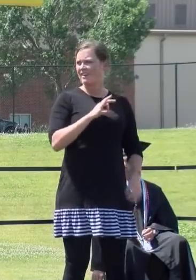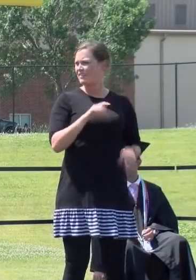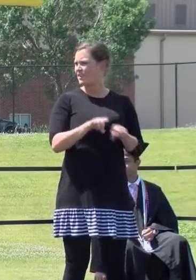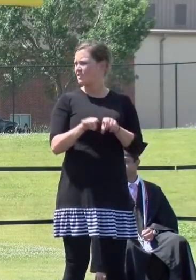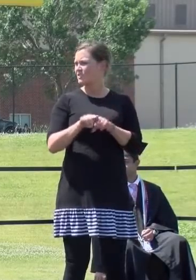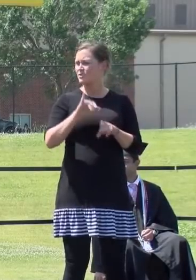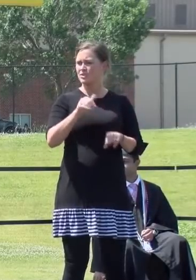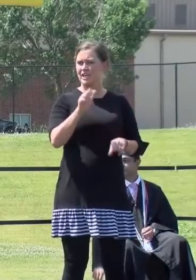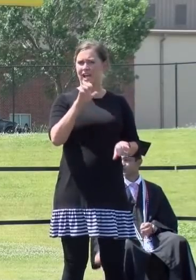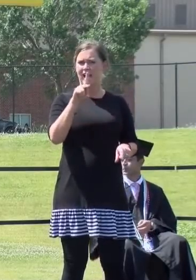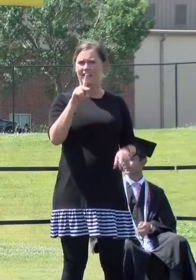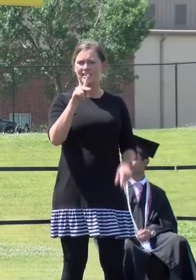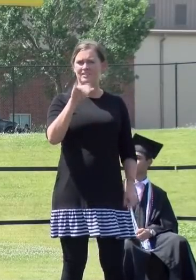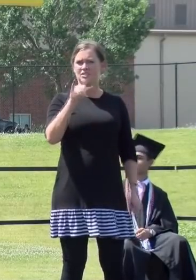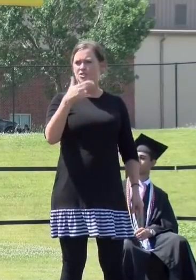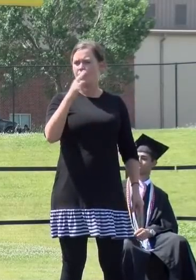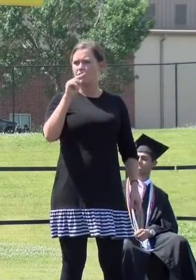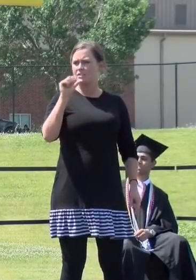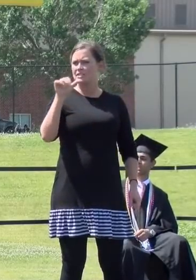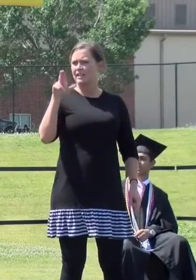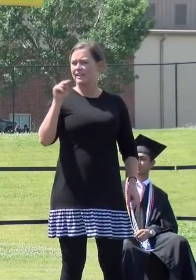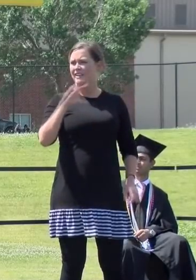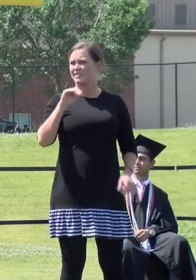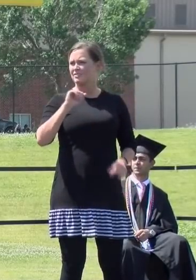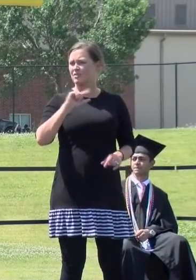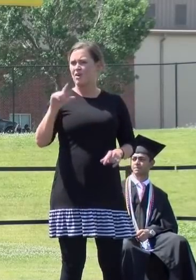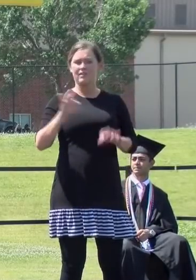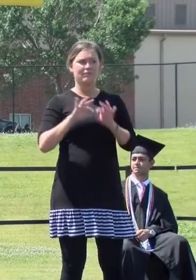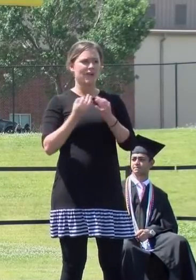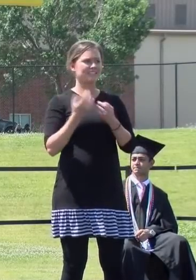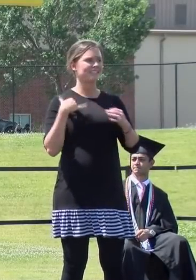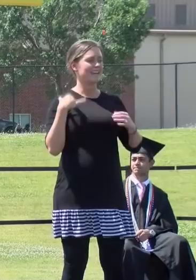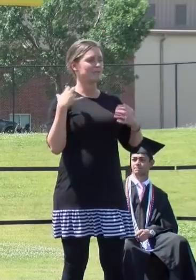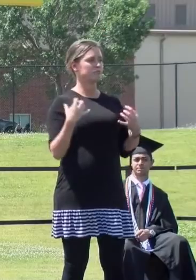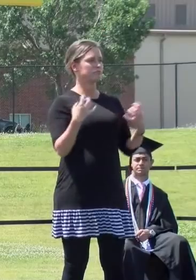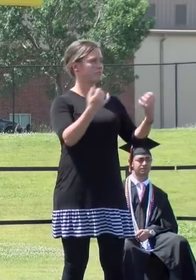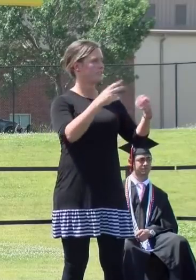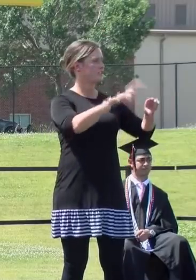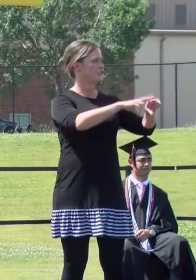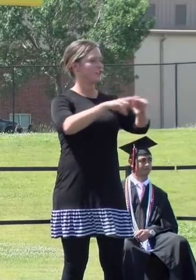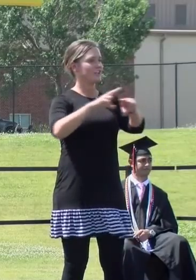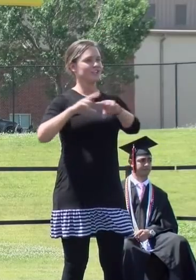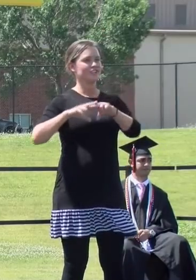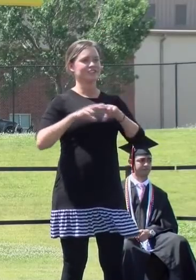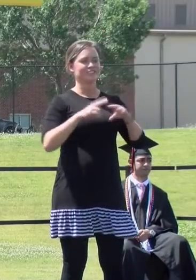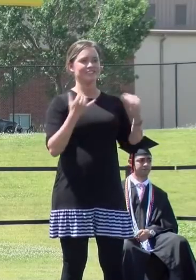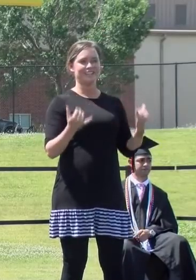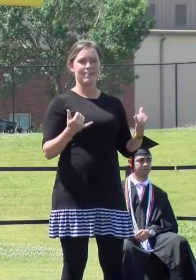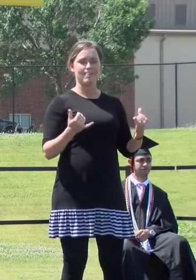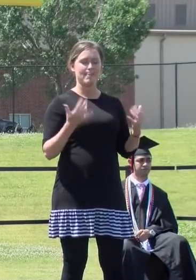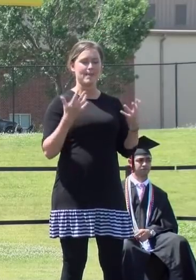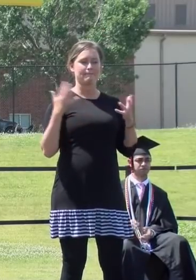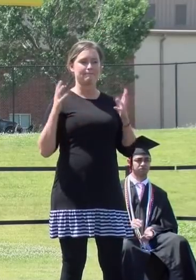Jack Johnson and all of his friends who helped set up all the chairs and everything today.